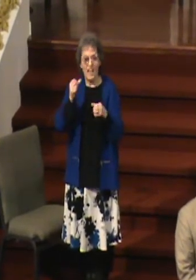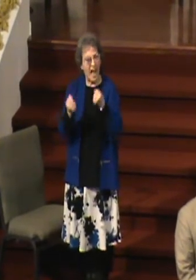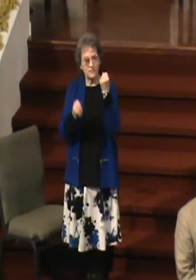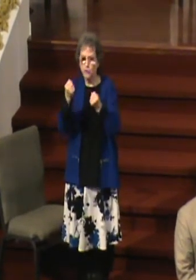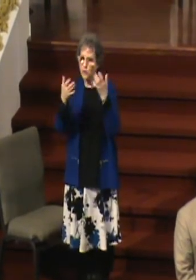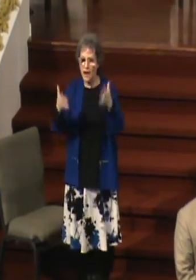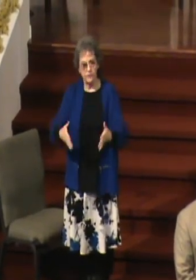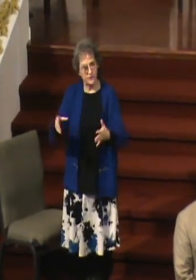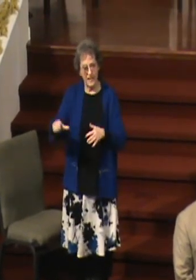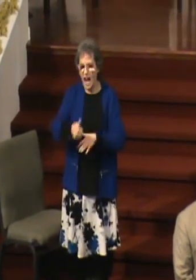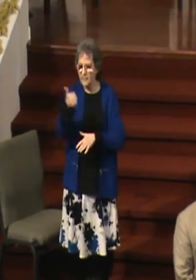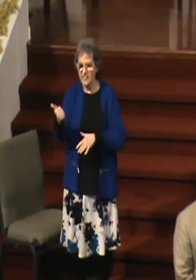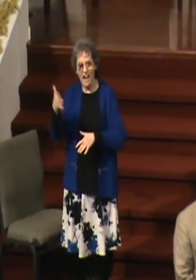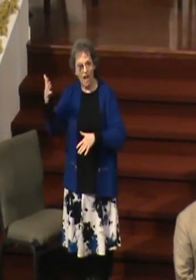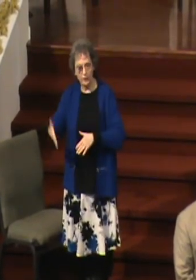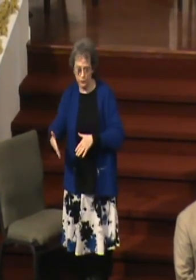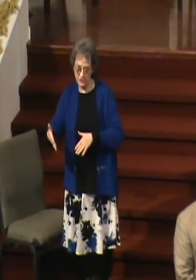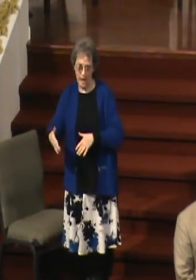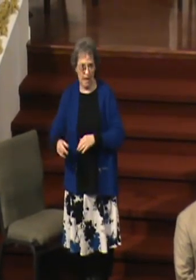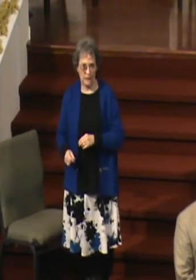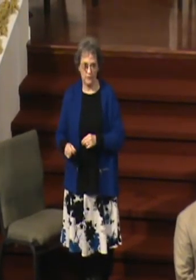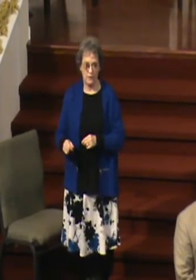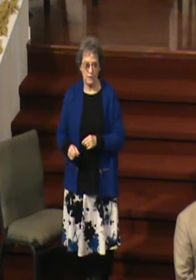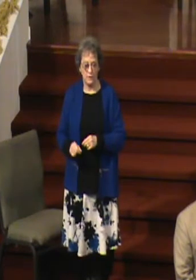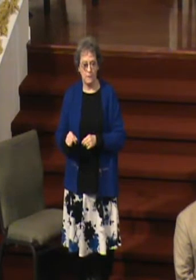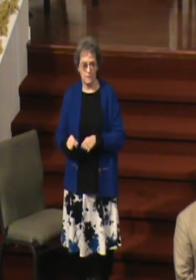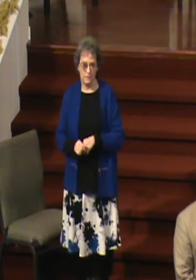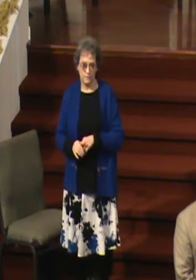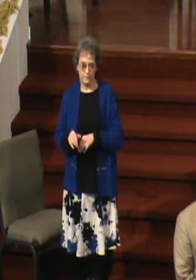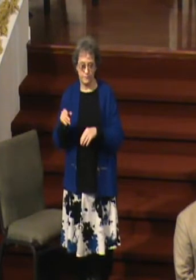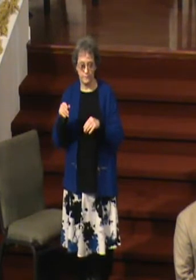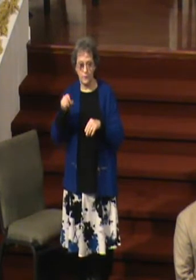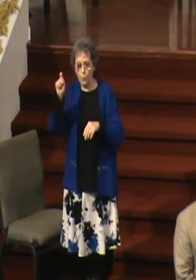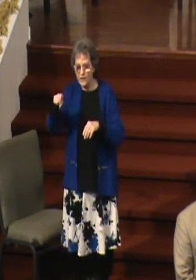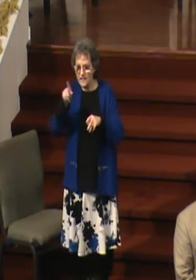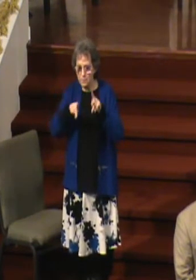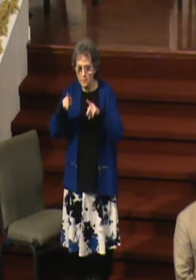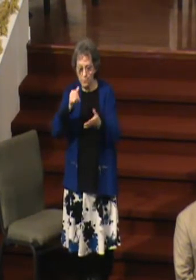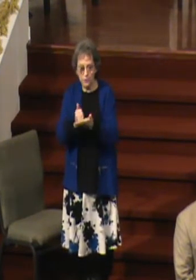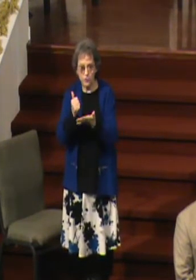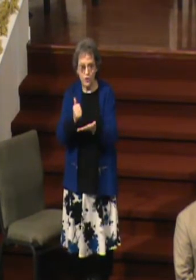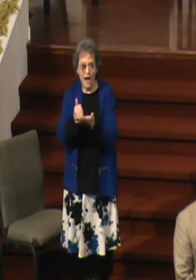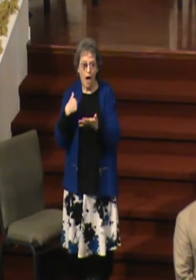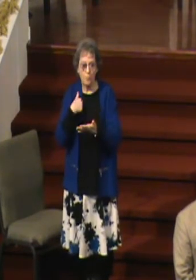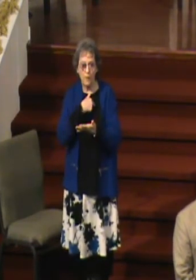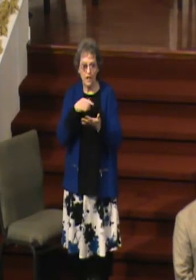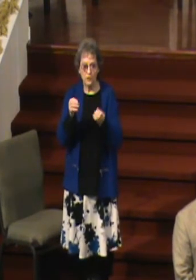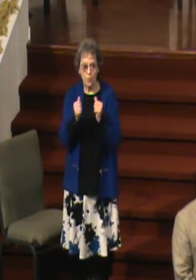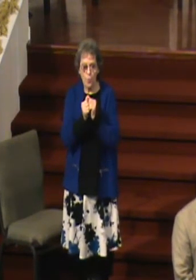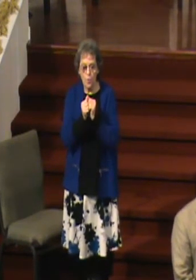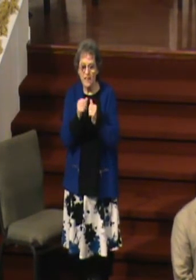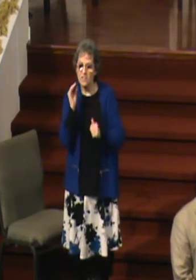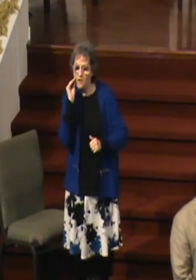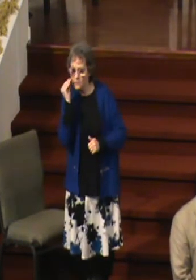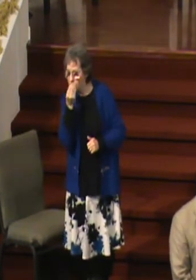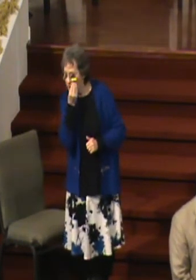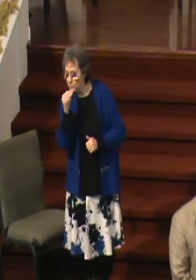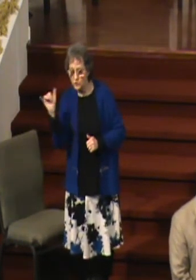that you would line up behind the hearse. We need people to help us with the flowers as well as the plants.